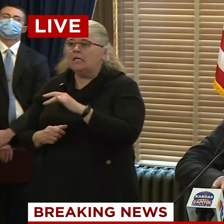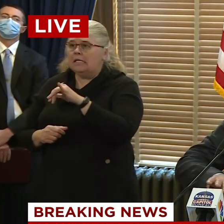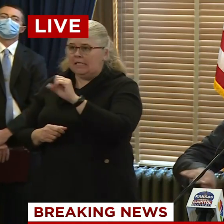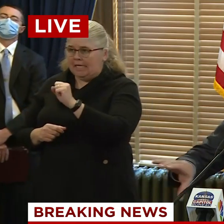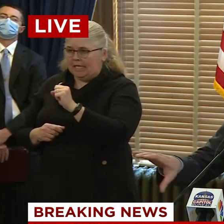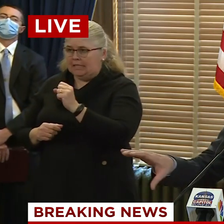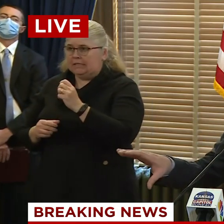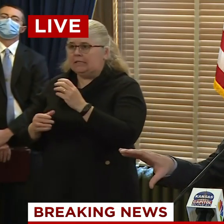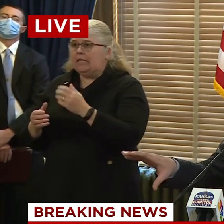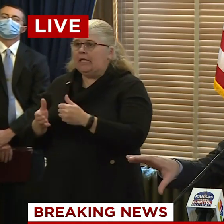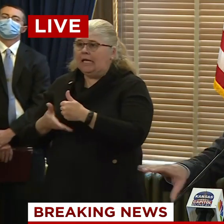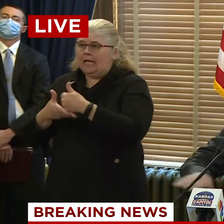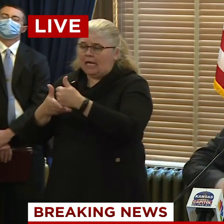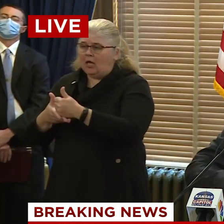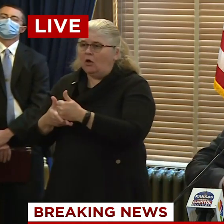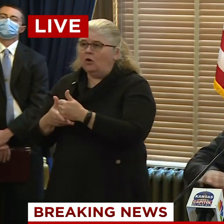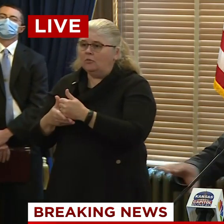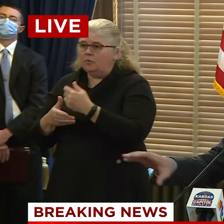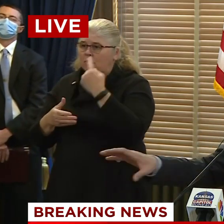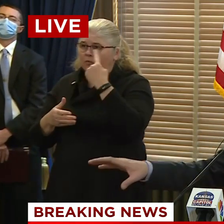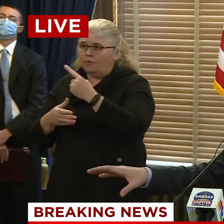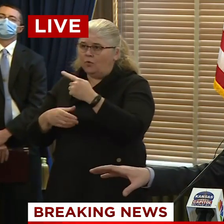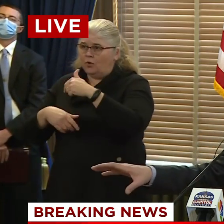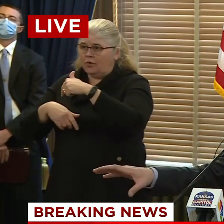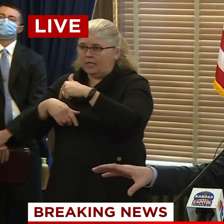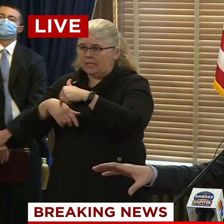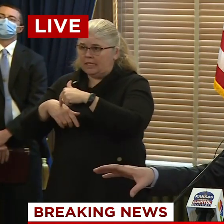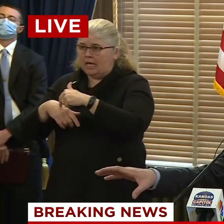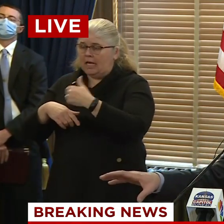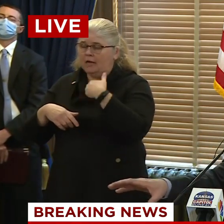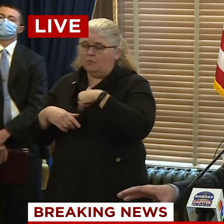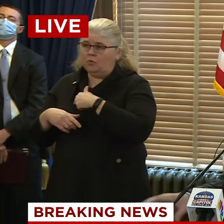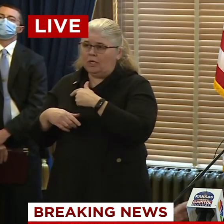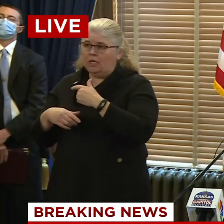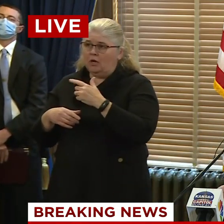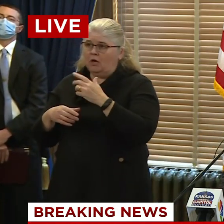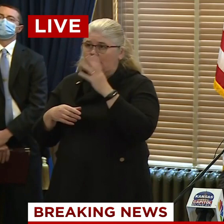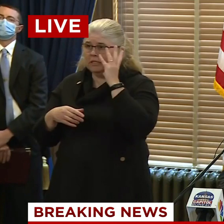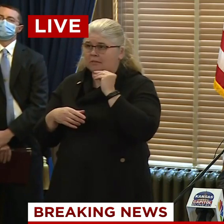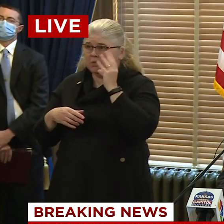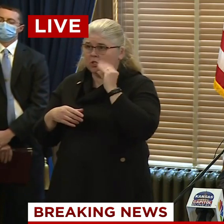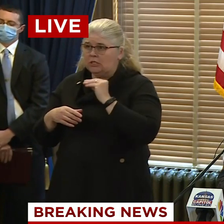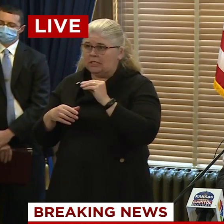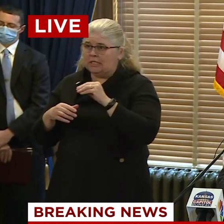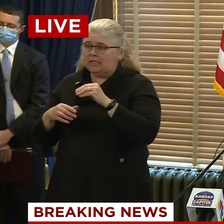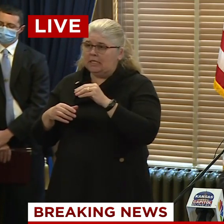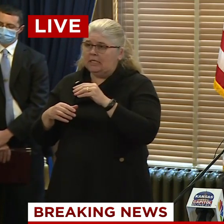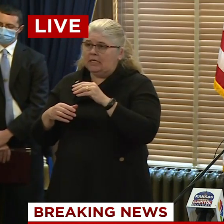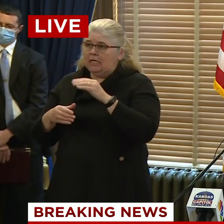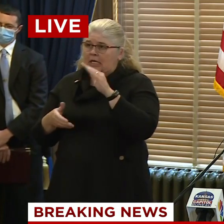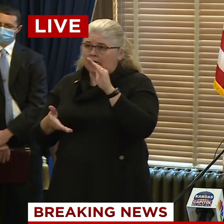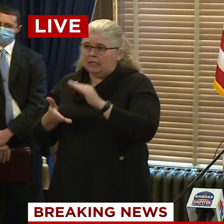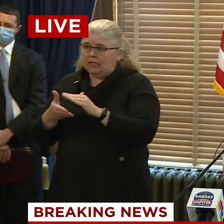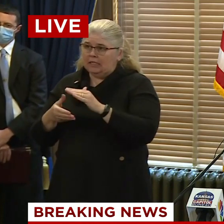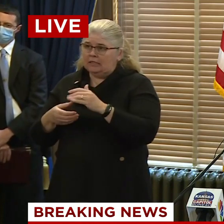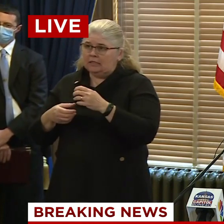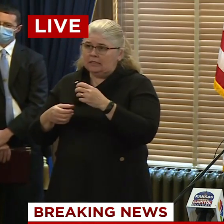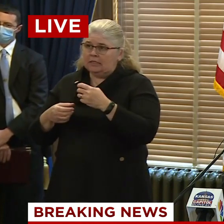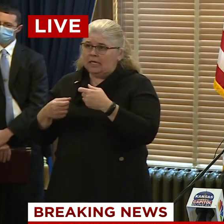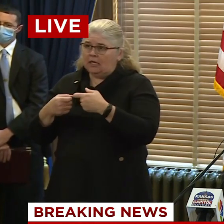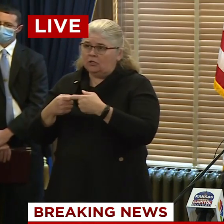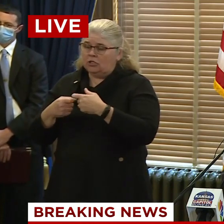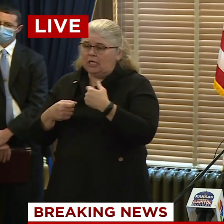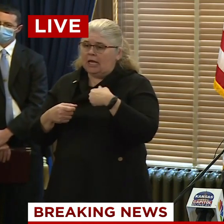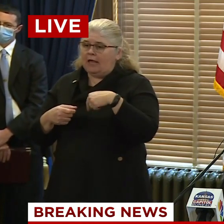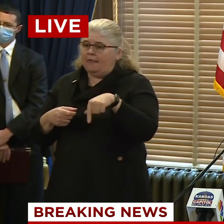it does help overall. I mean, for the whole period at which we're experiencing a deficit, they only shut down, you know, specific